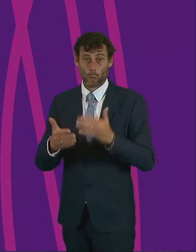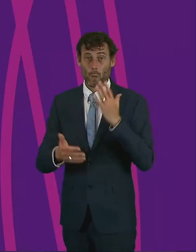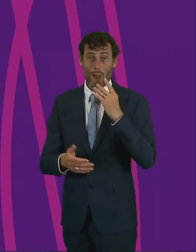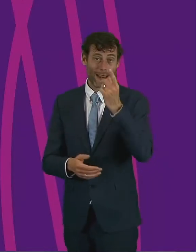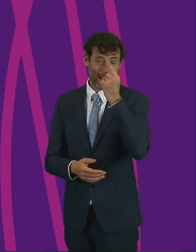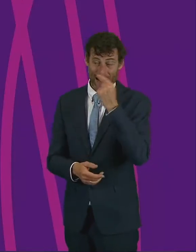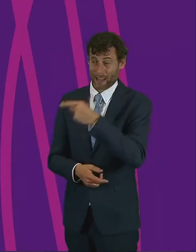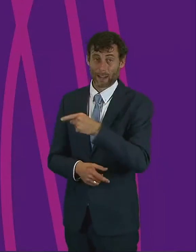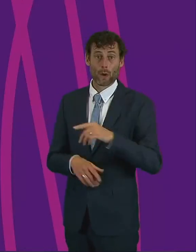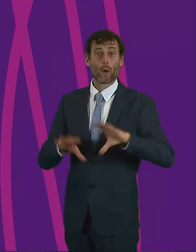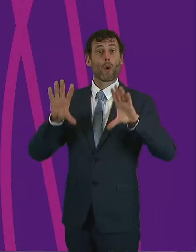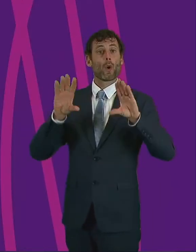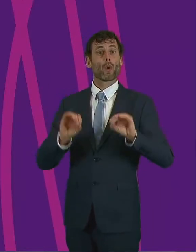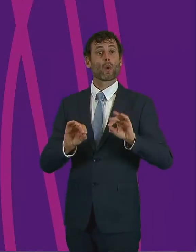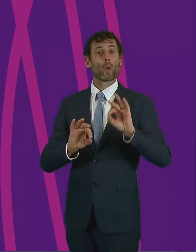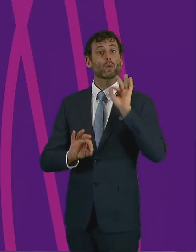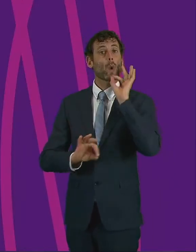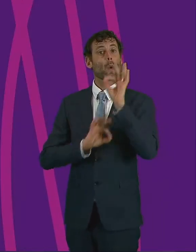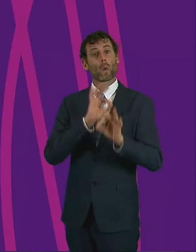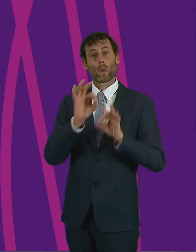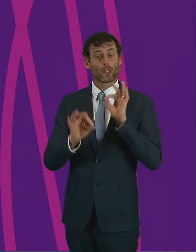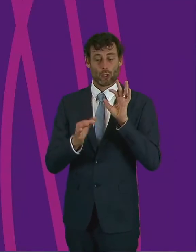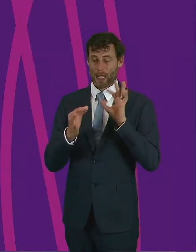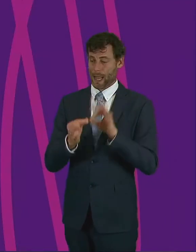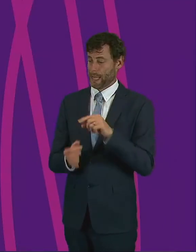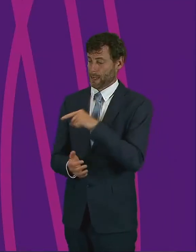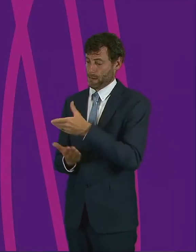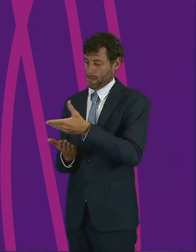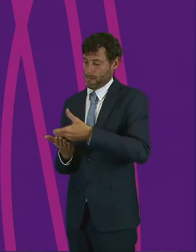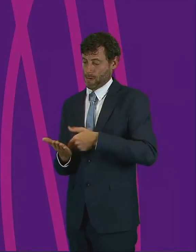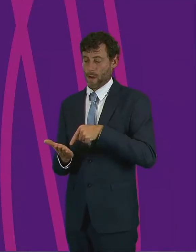That concludes questions on the Cabinet Secretary's response to the